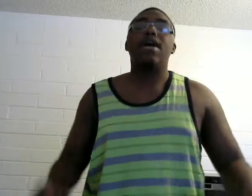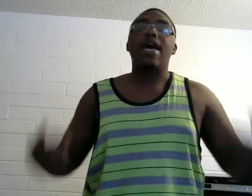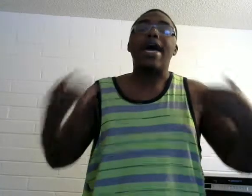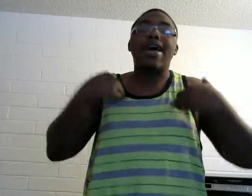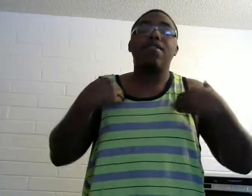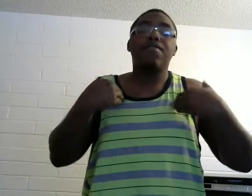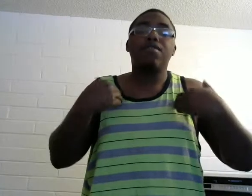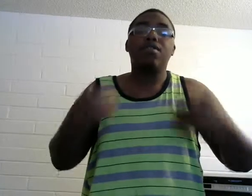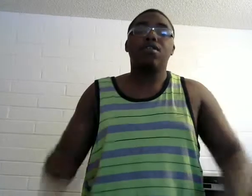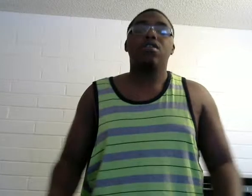Have,